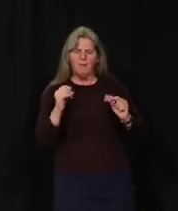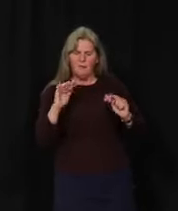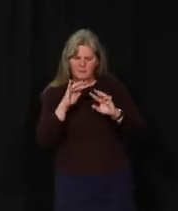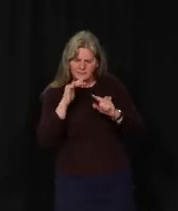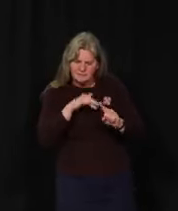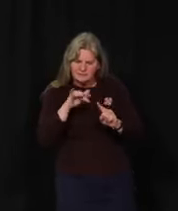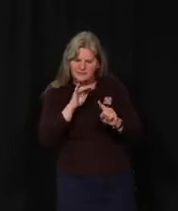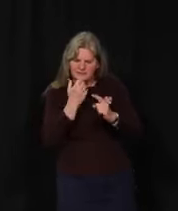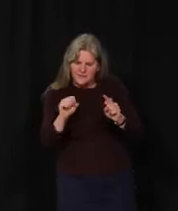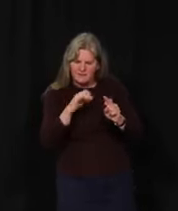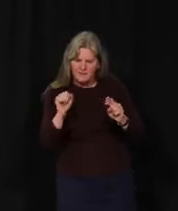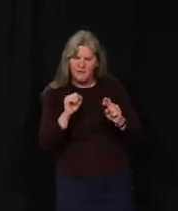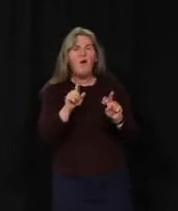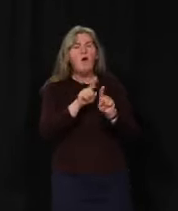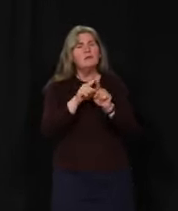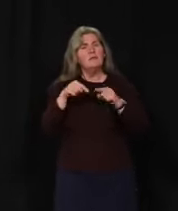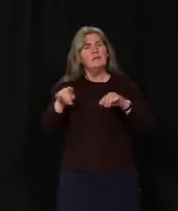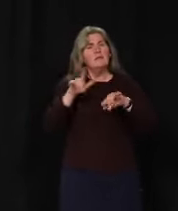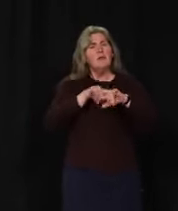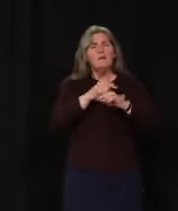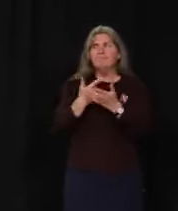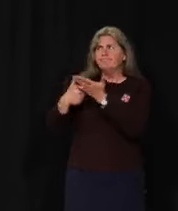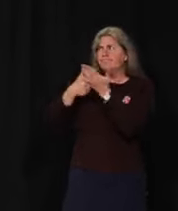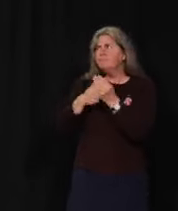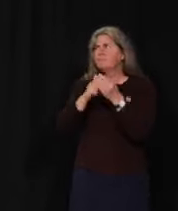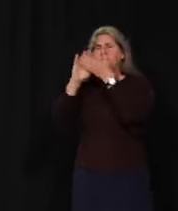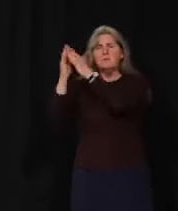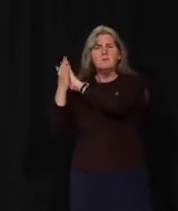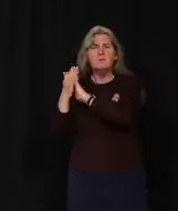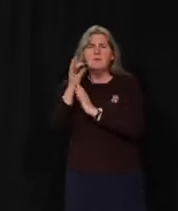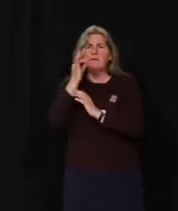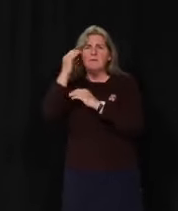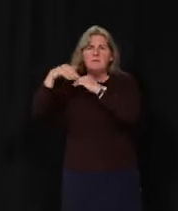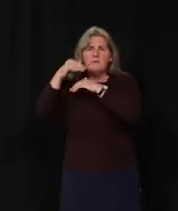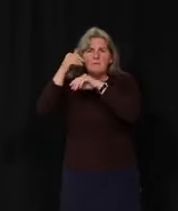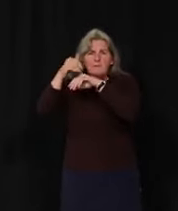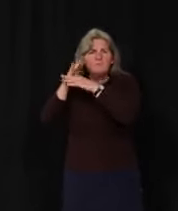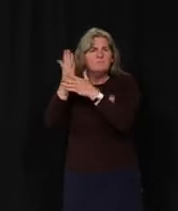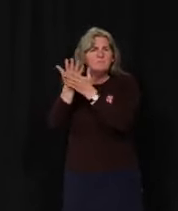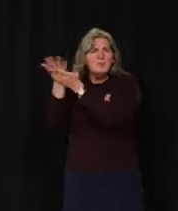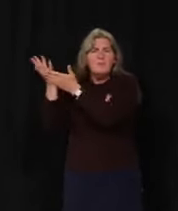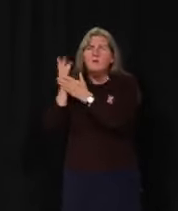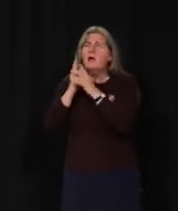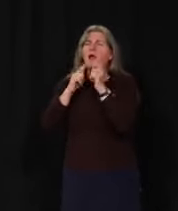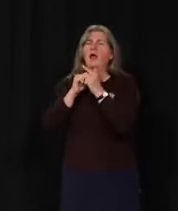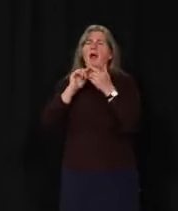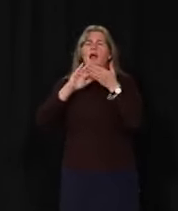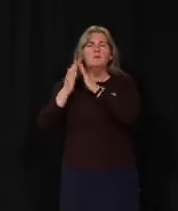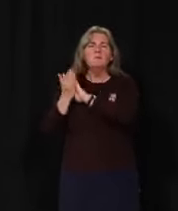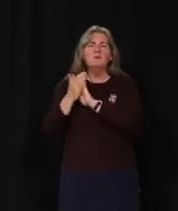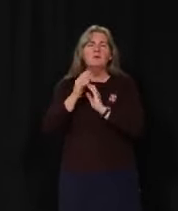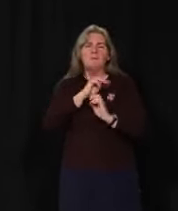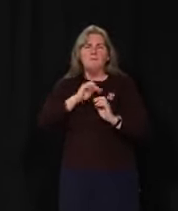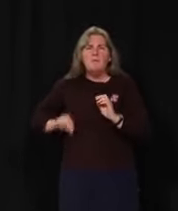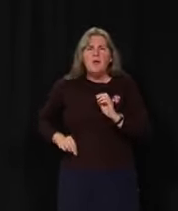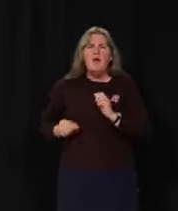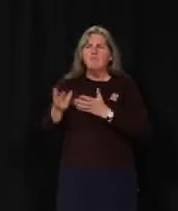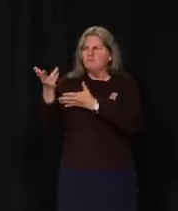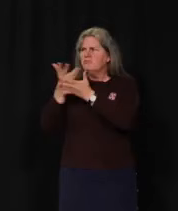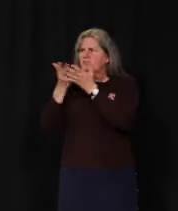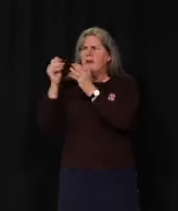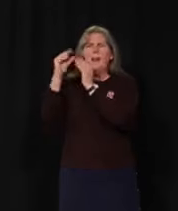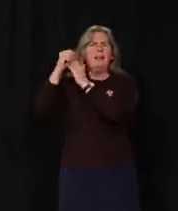doing, we will continue to speak with Yukon First Nations chiefs, with community mayors as well and councillors about this change and about